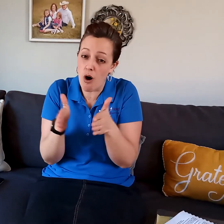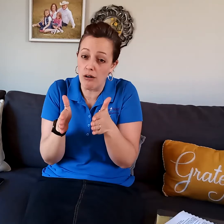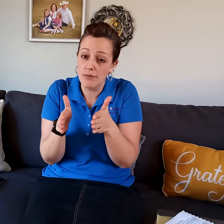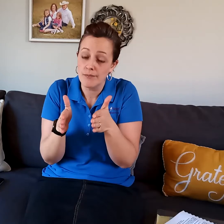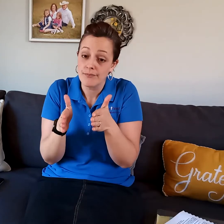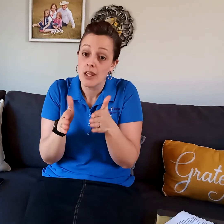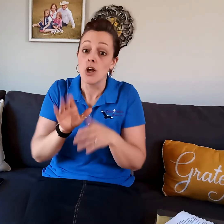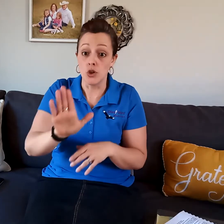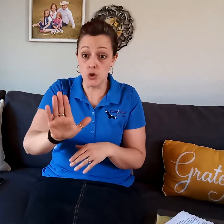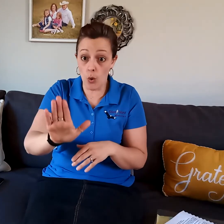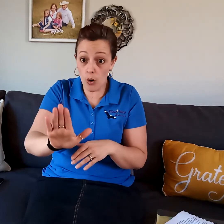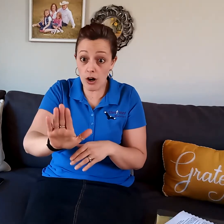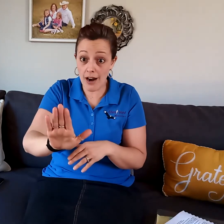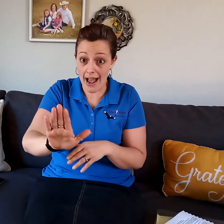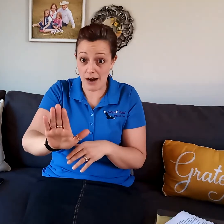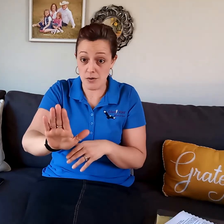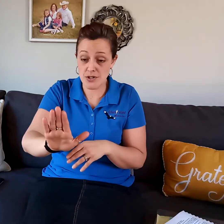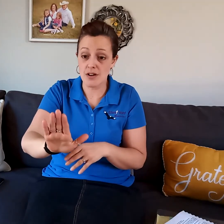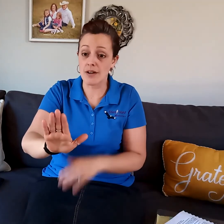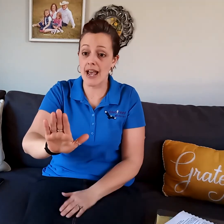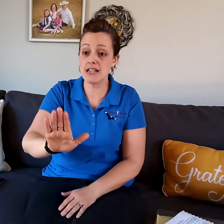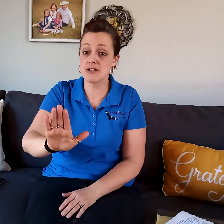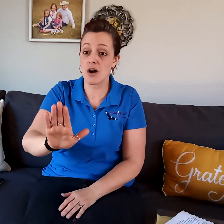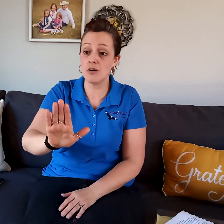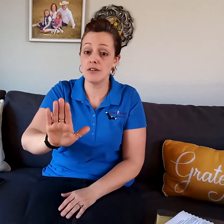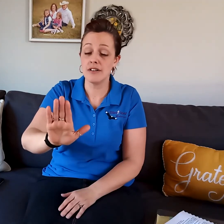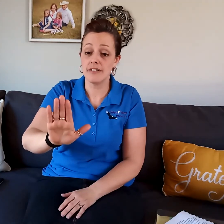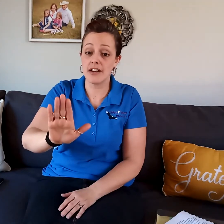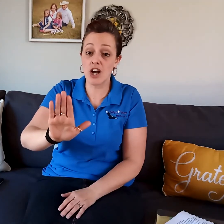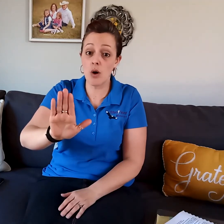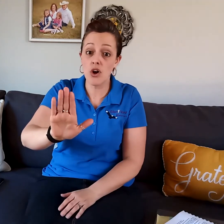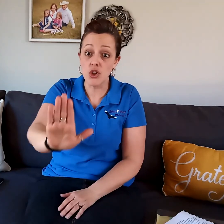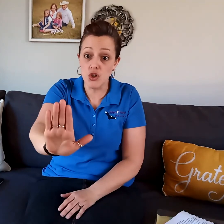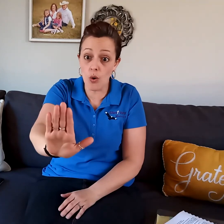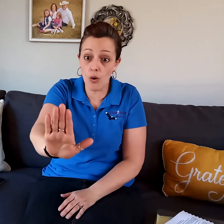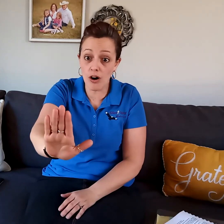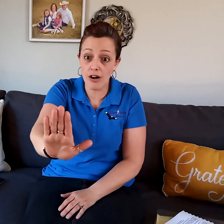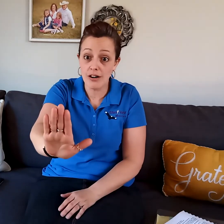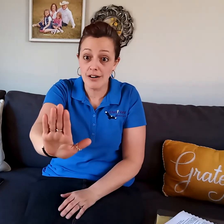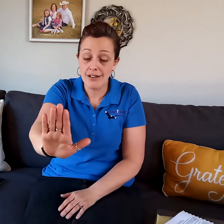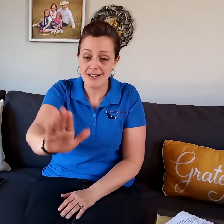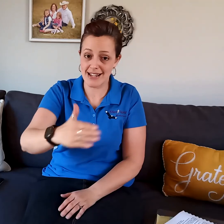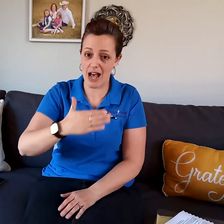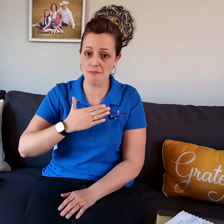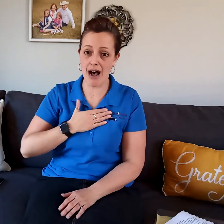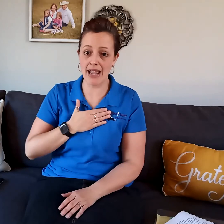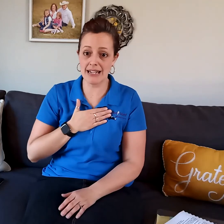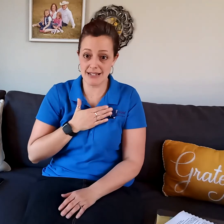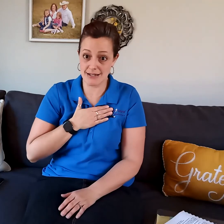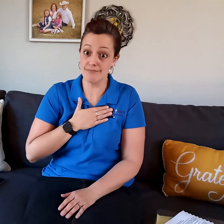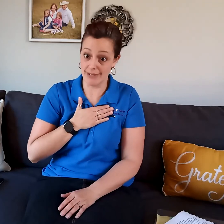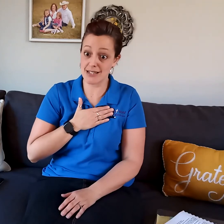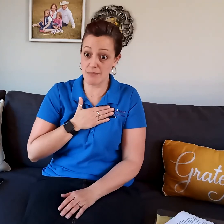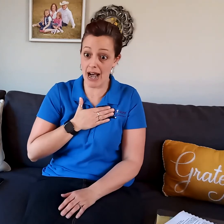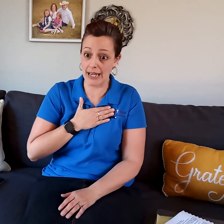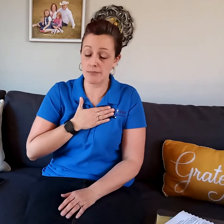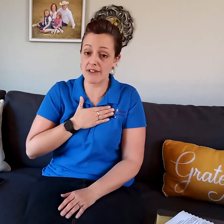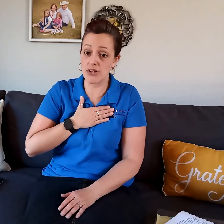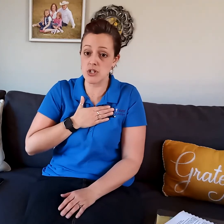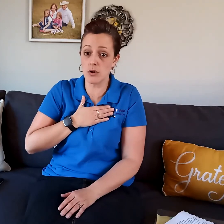small. Your house, okay? So there you go. Your See how mine is, it's mine. But if it's yours,